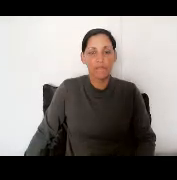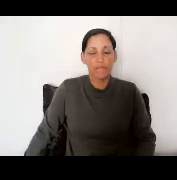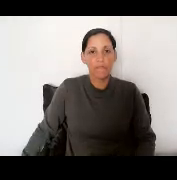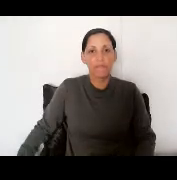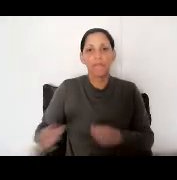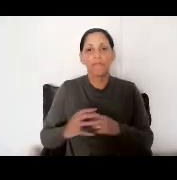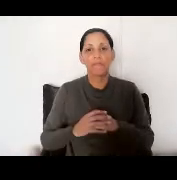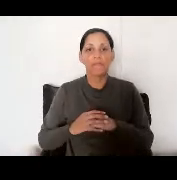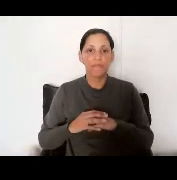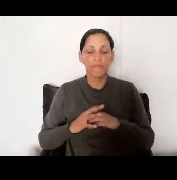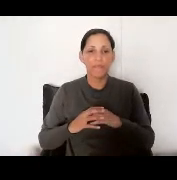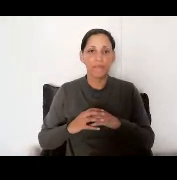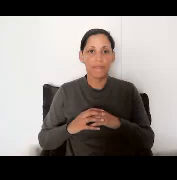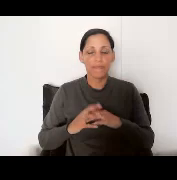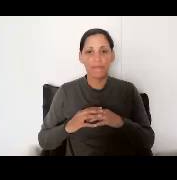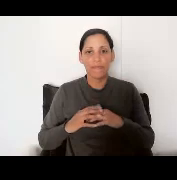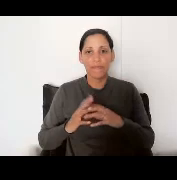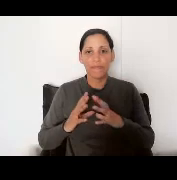All right.